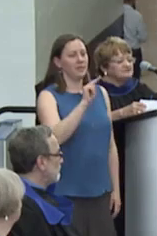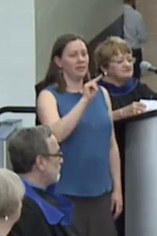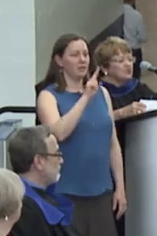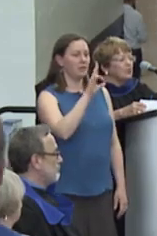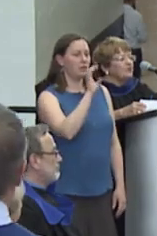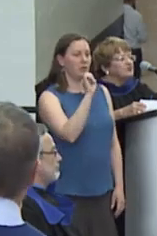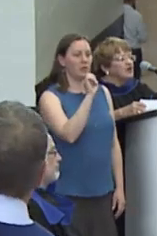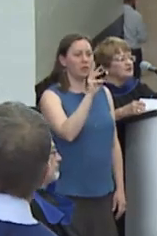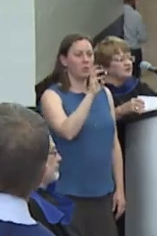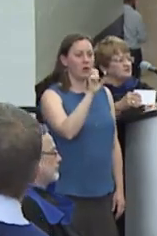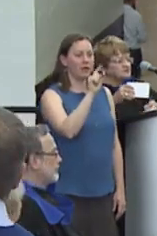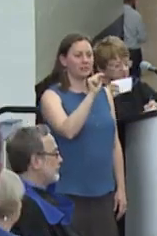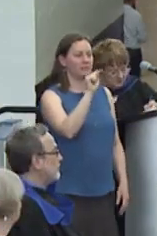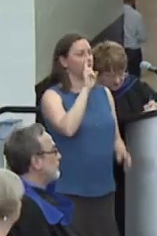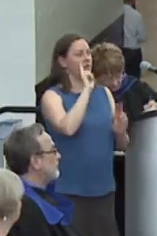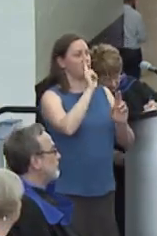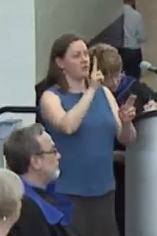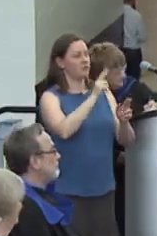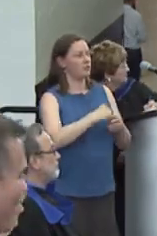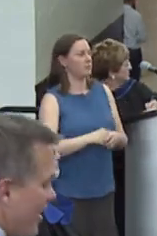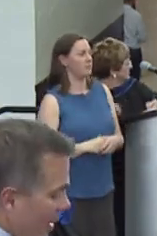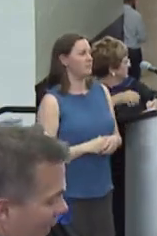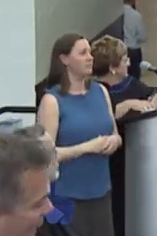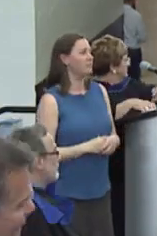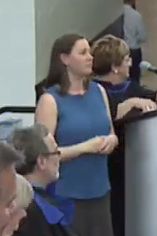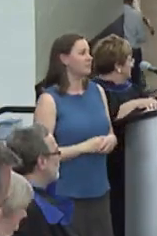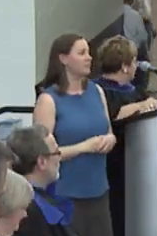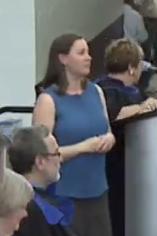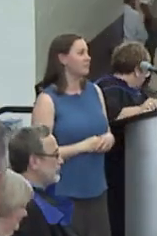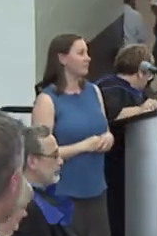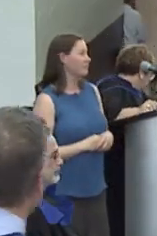Nicole West with honors.